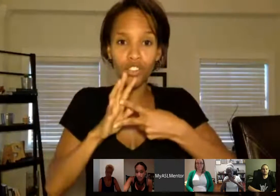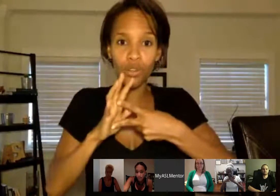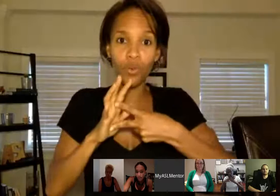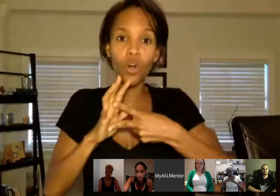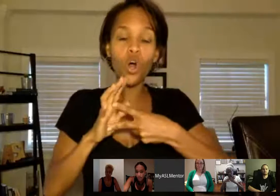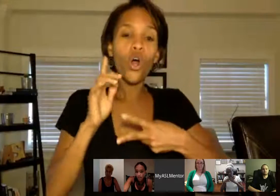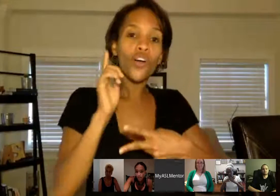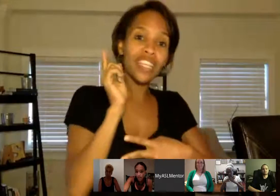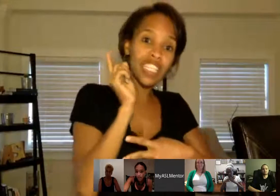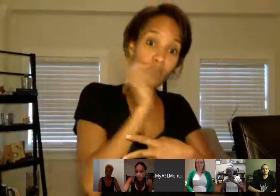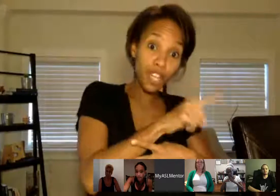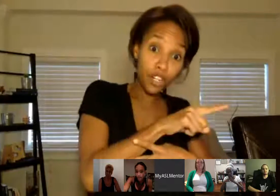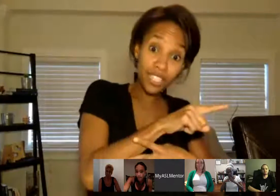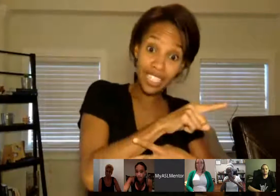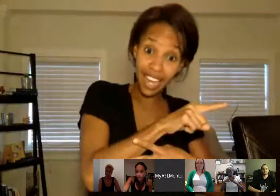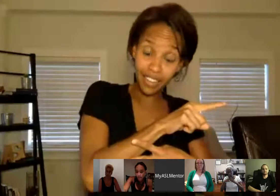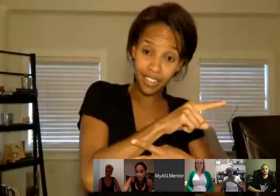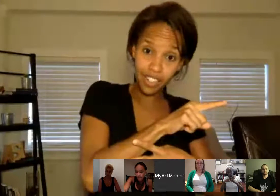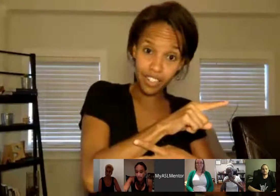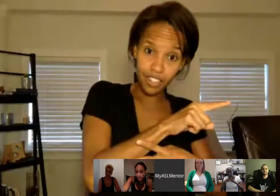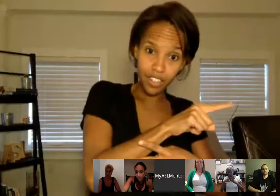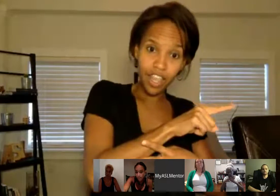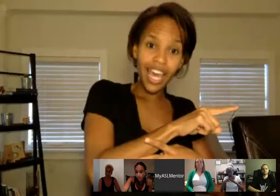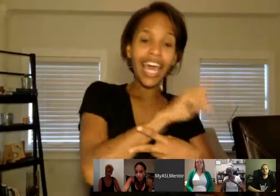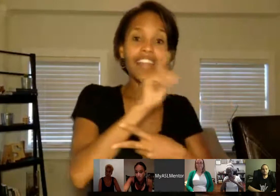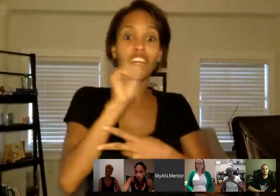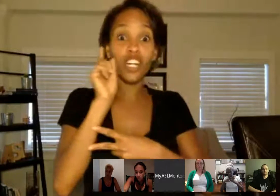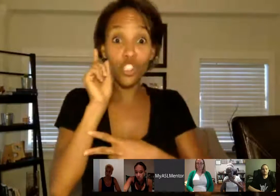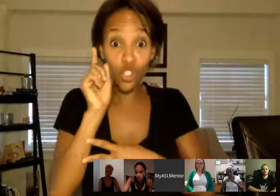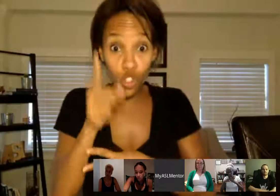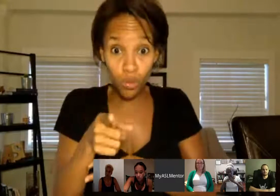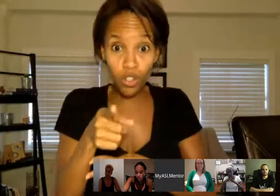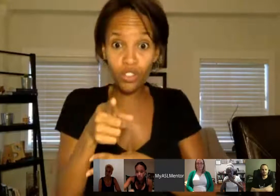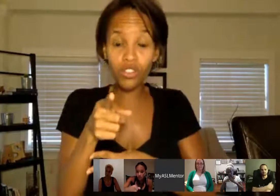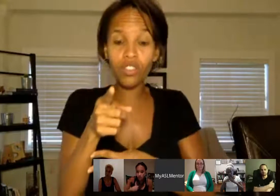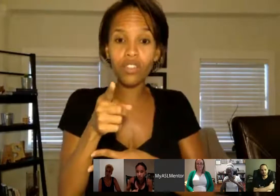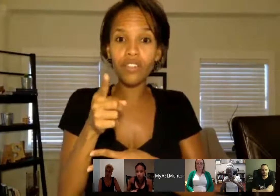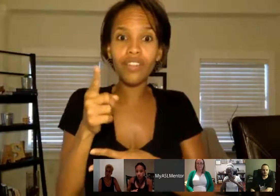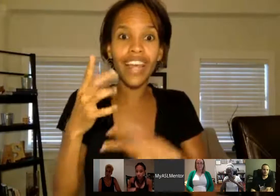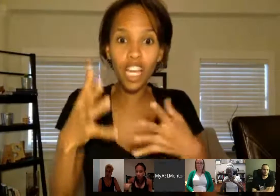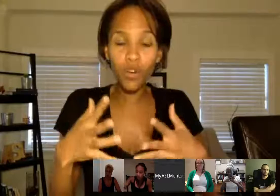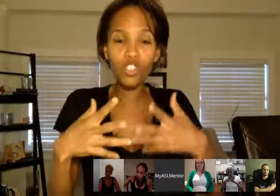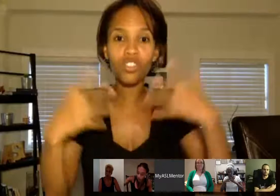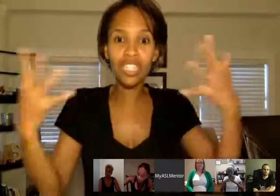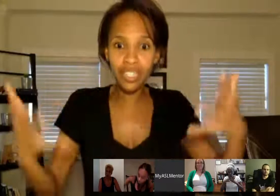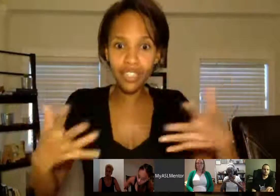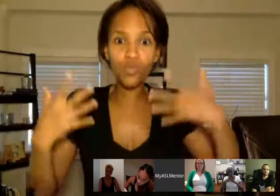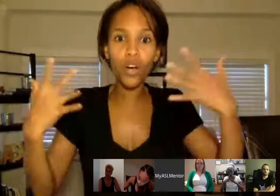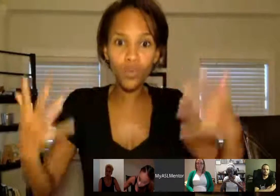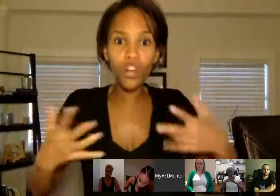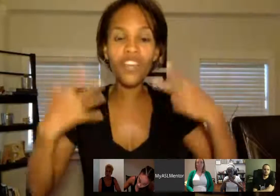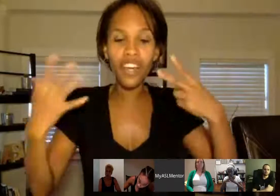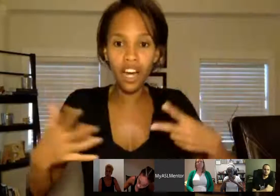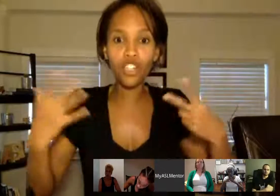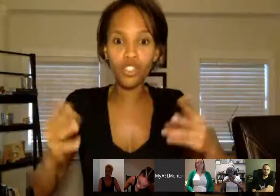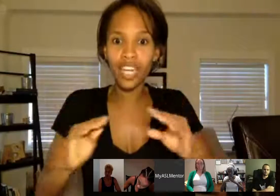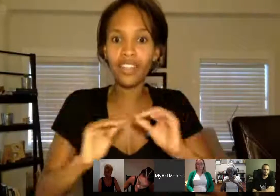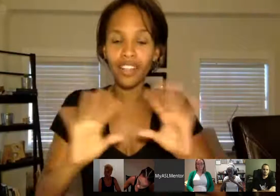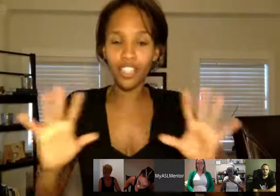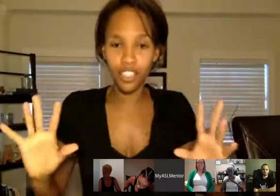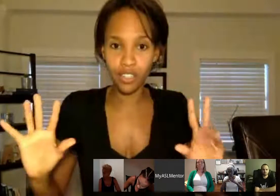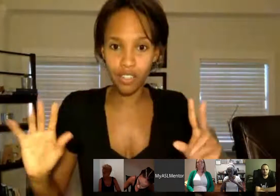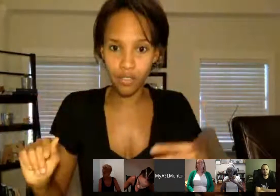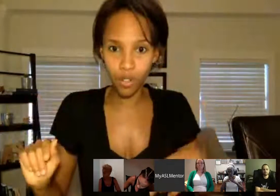importantly two. The speaker's intent and the consumer's language needs. What are they going to